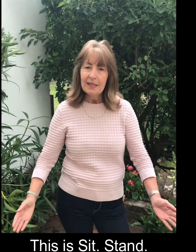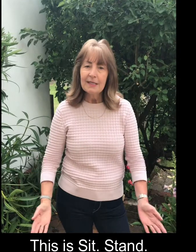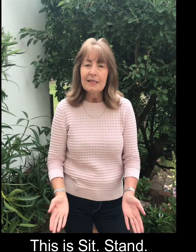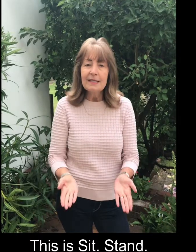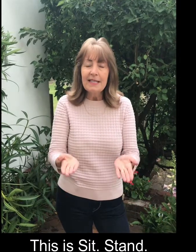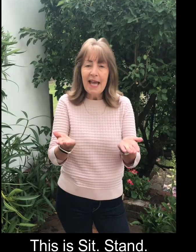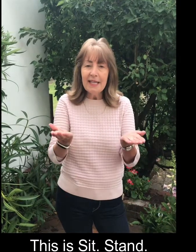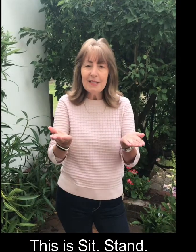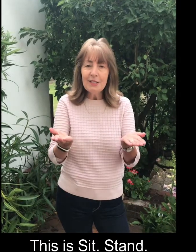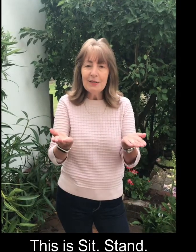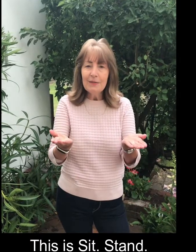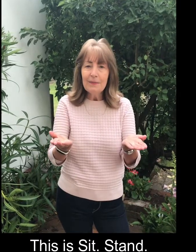stand,